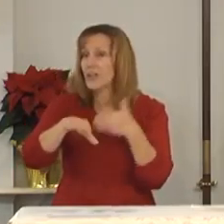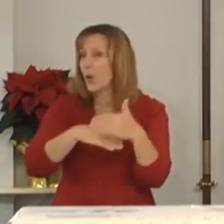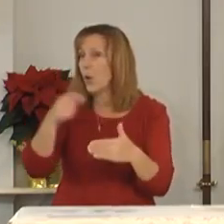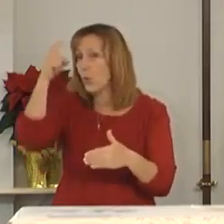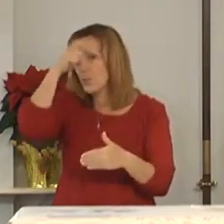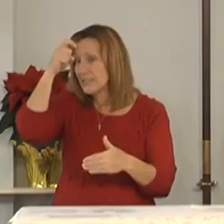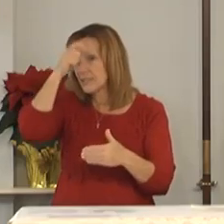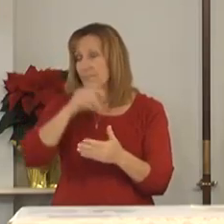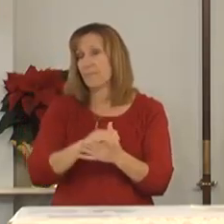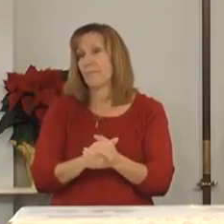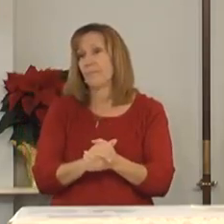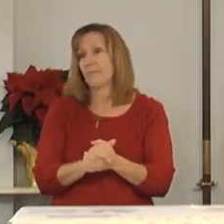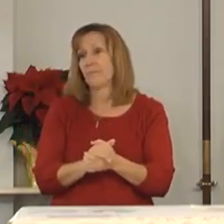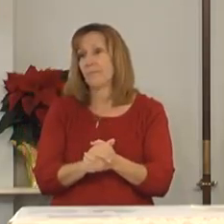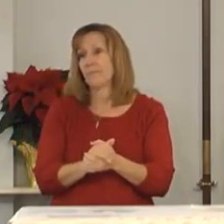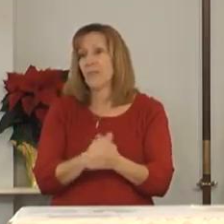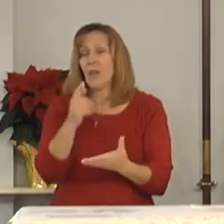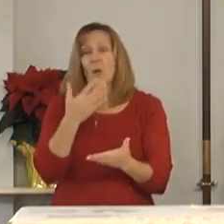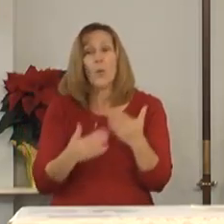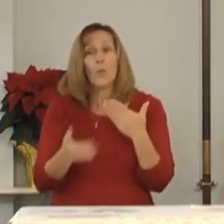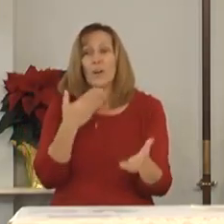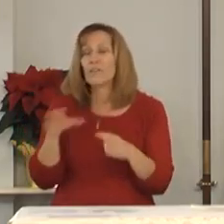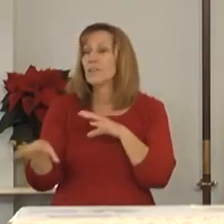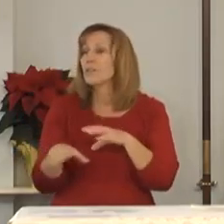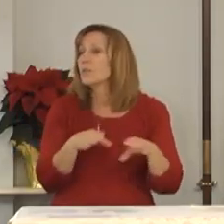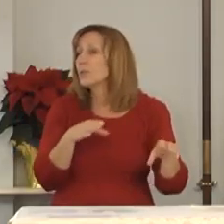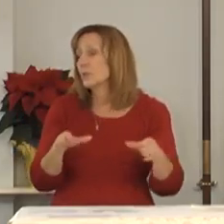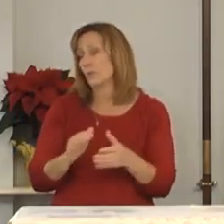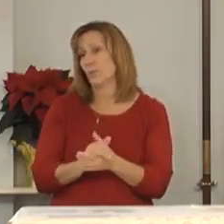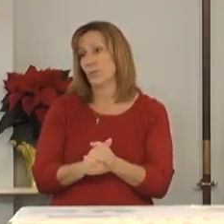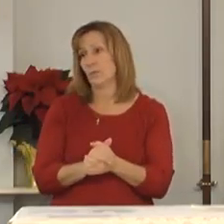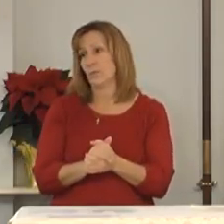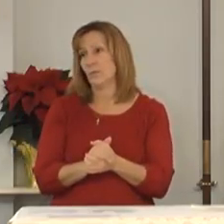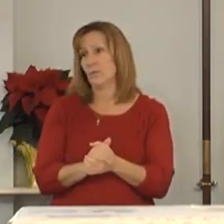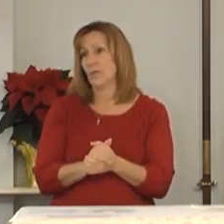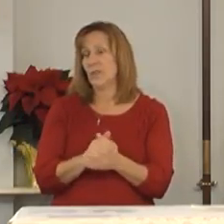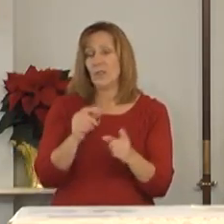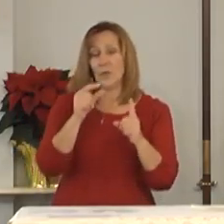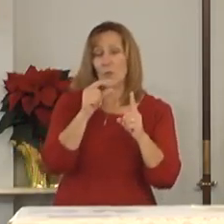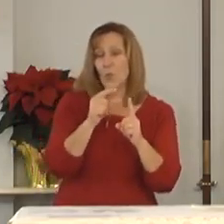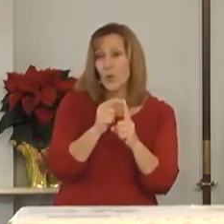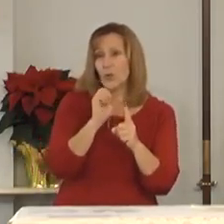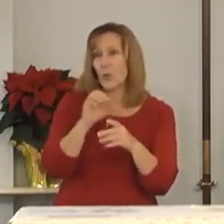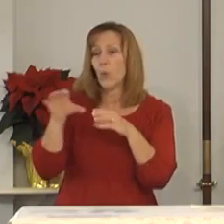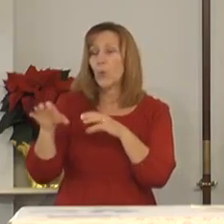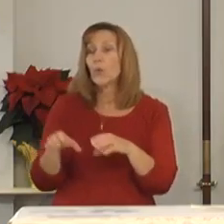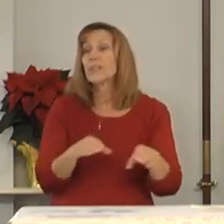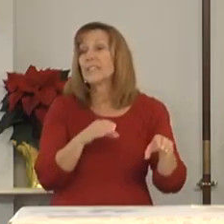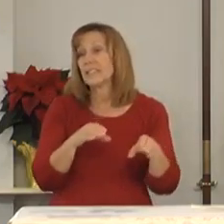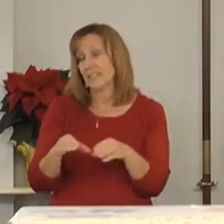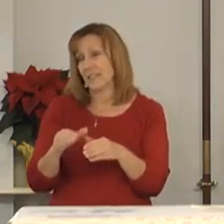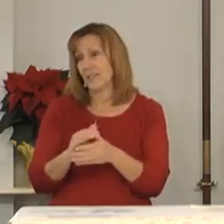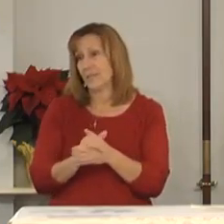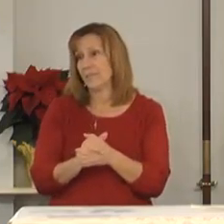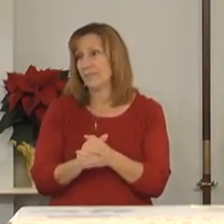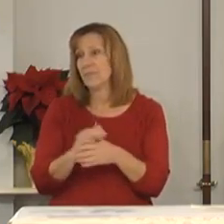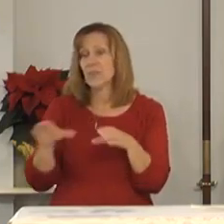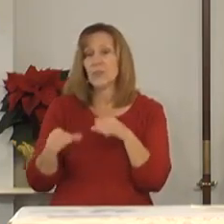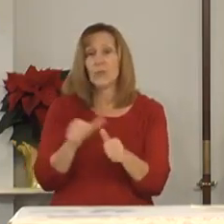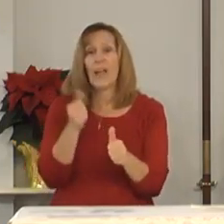wisdom. And whatever you do, in word or deed,